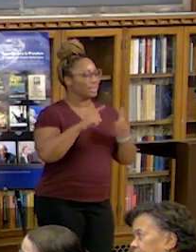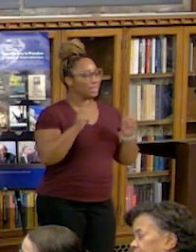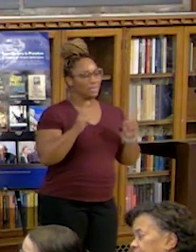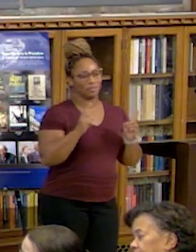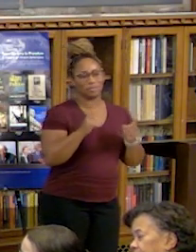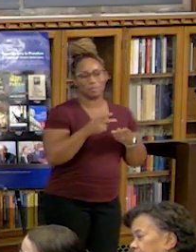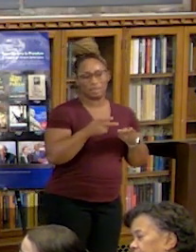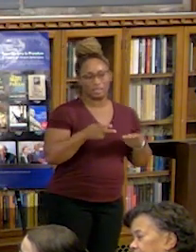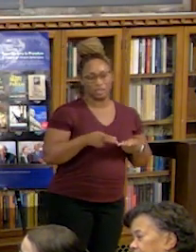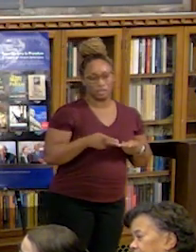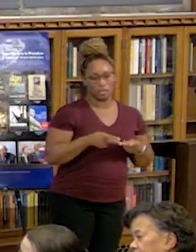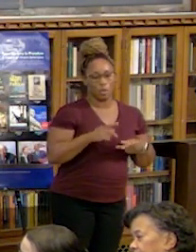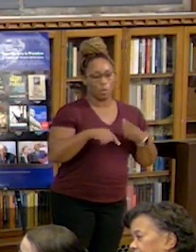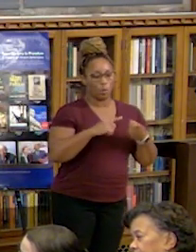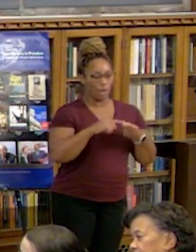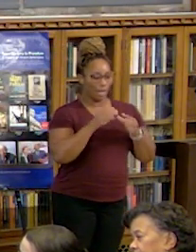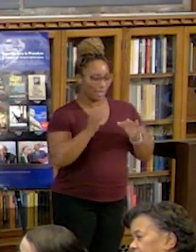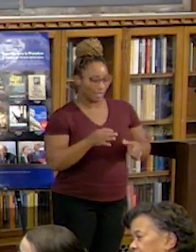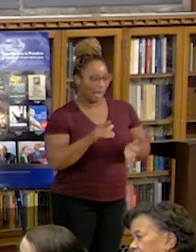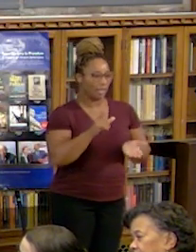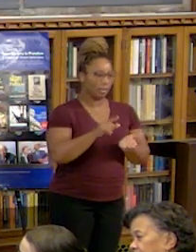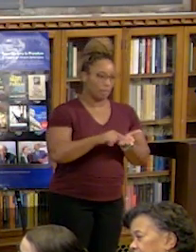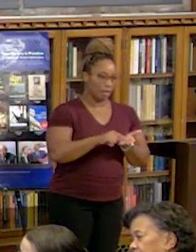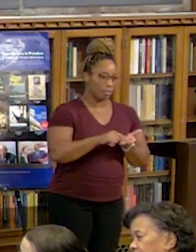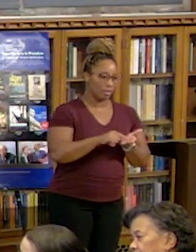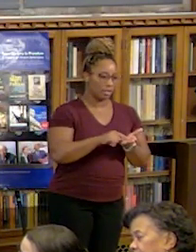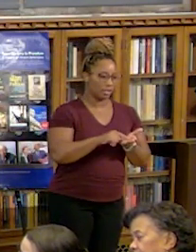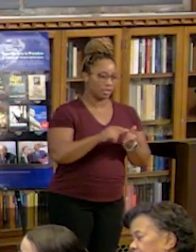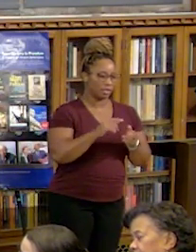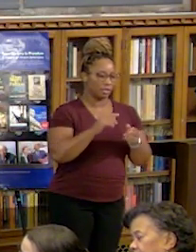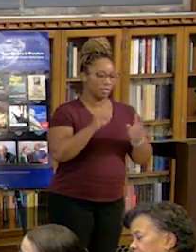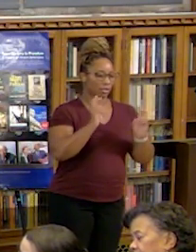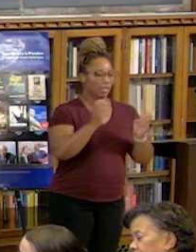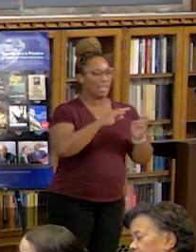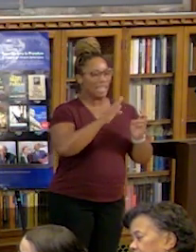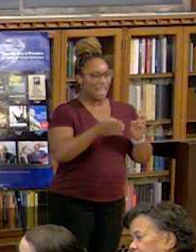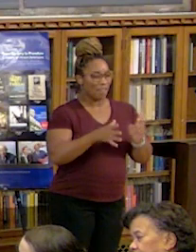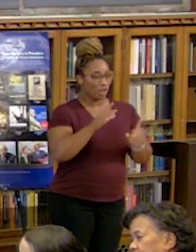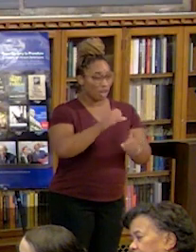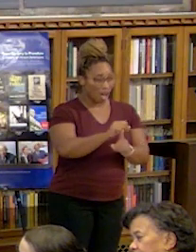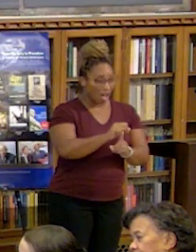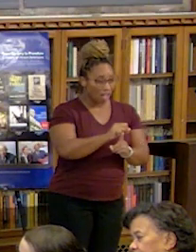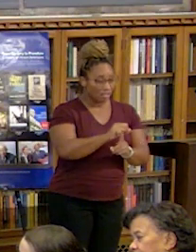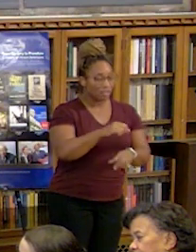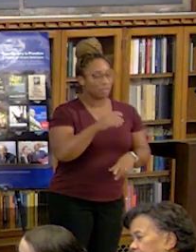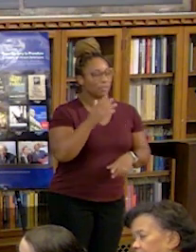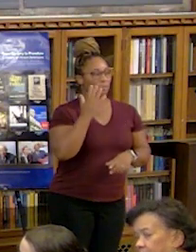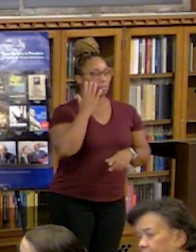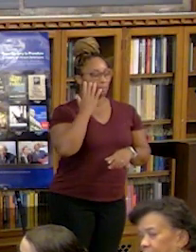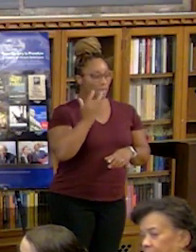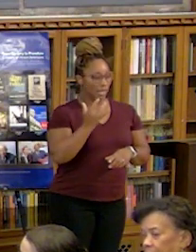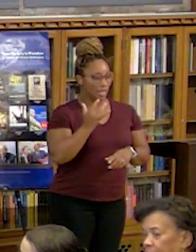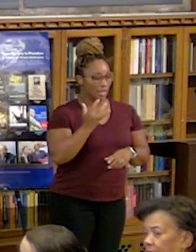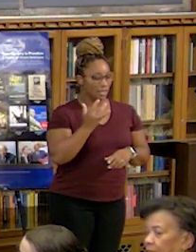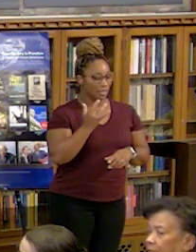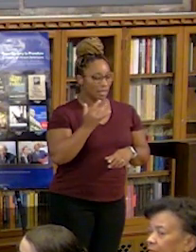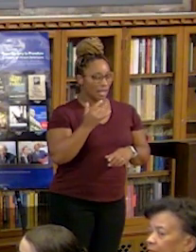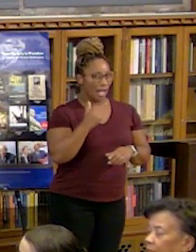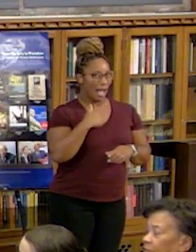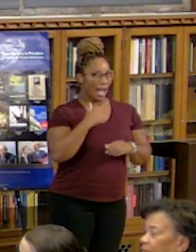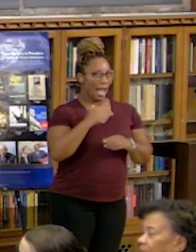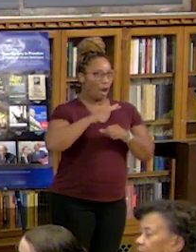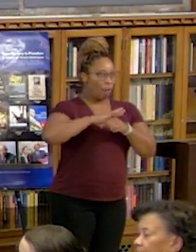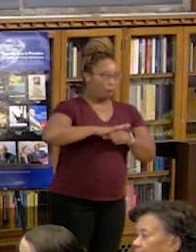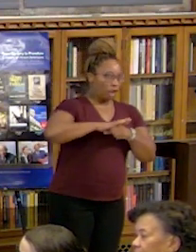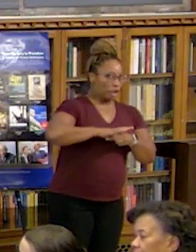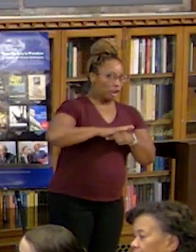position when I made the decision to publish never caught because I was under the pressure to